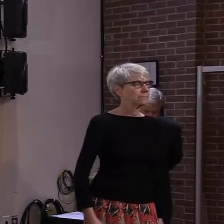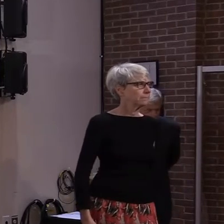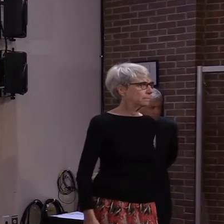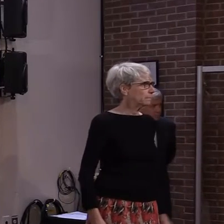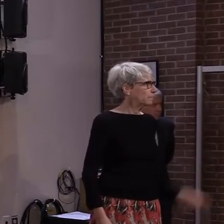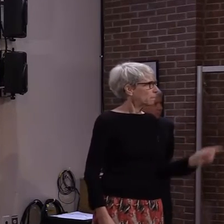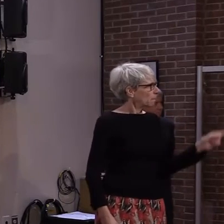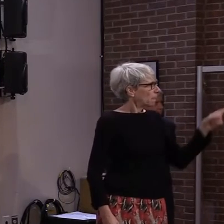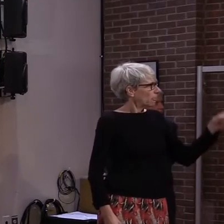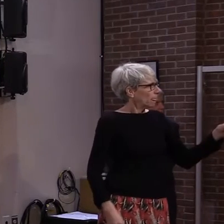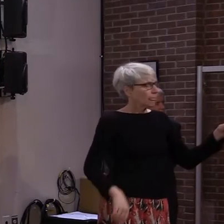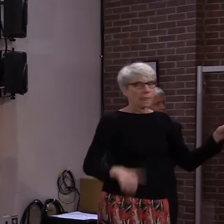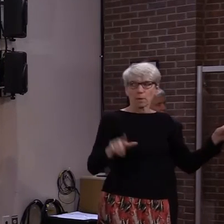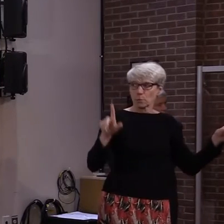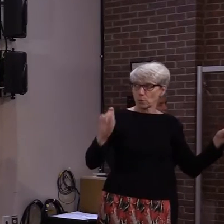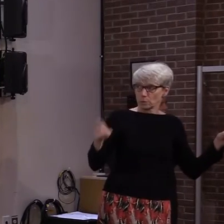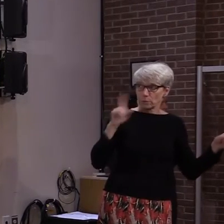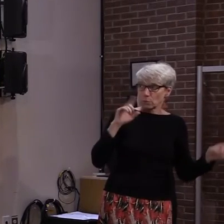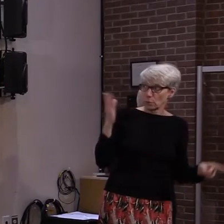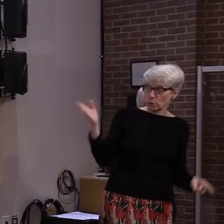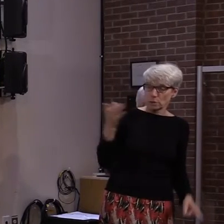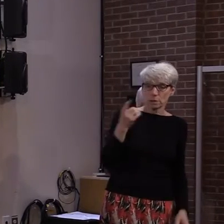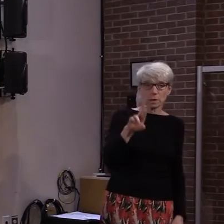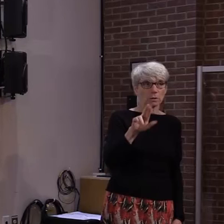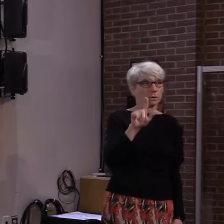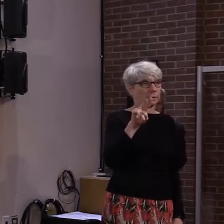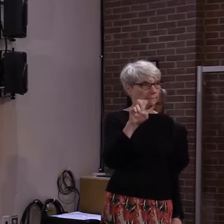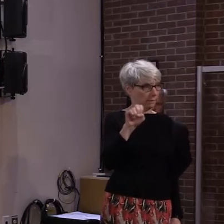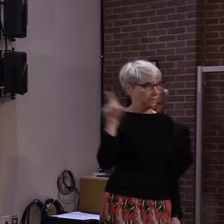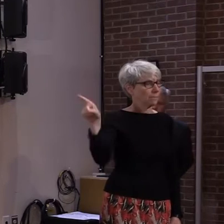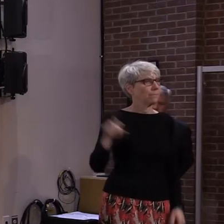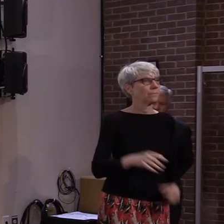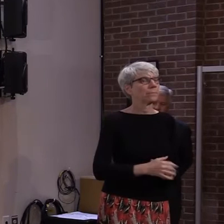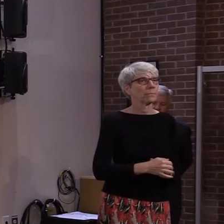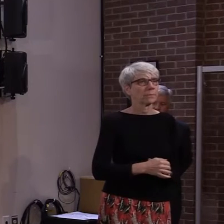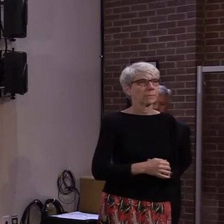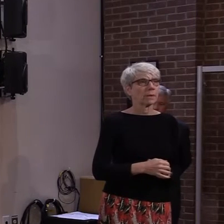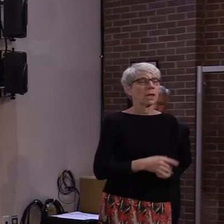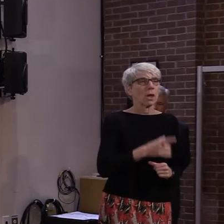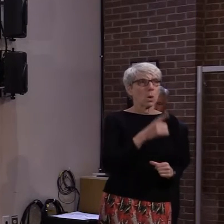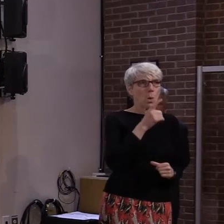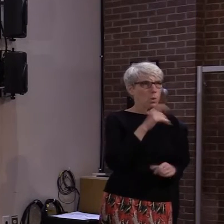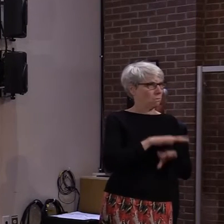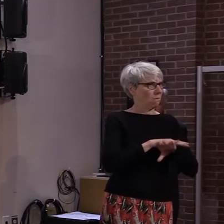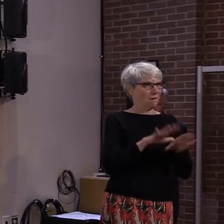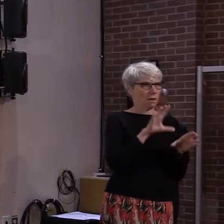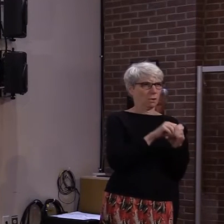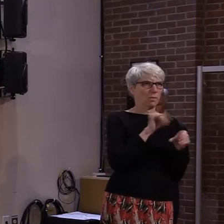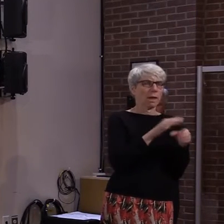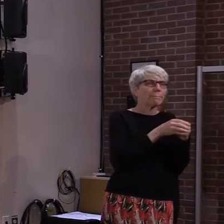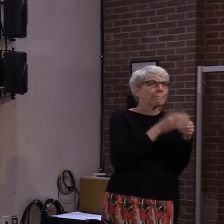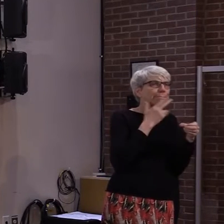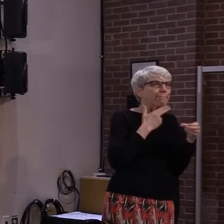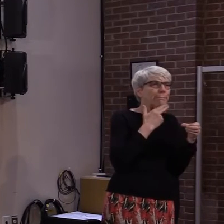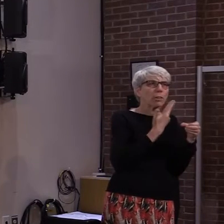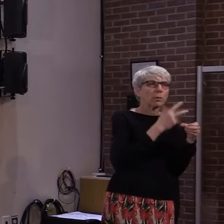Dr. Levine, if you don't mind answering another question about the boosters, for those not included in the immunocompromised category, if for some reason they